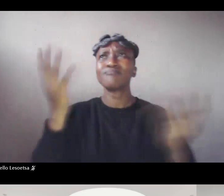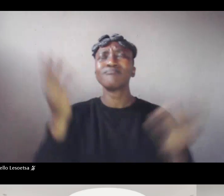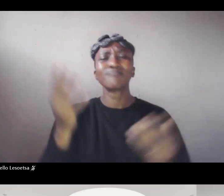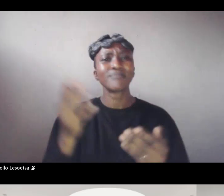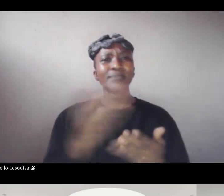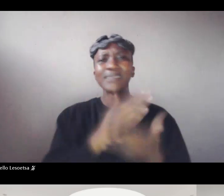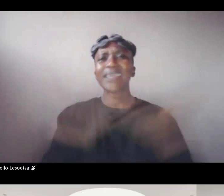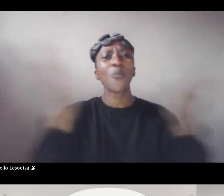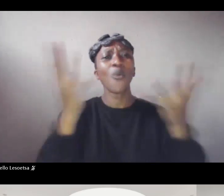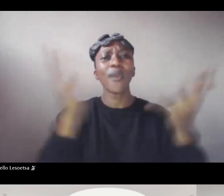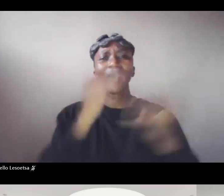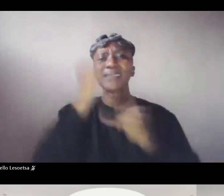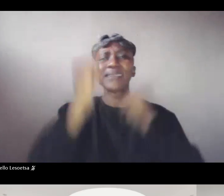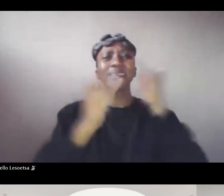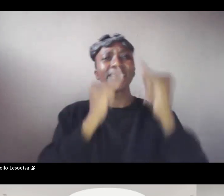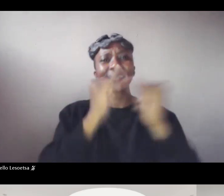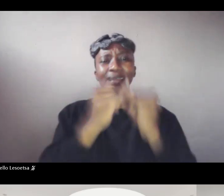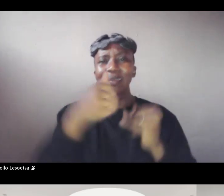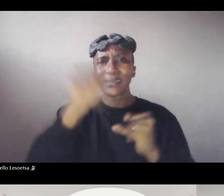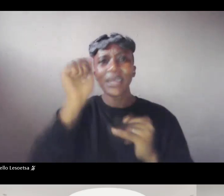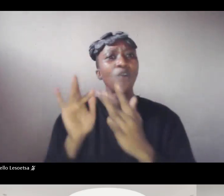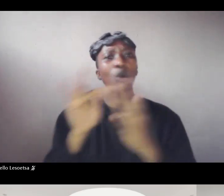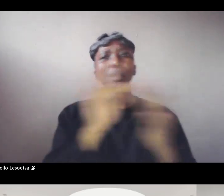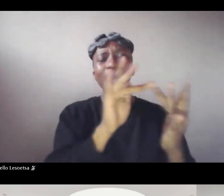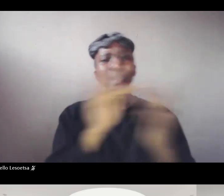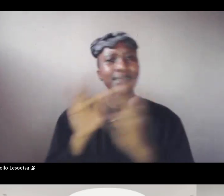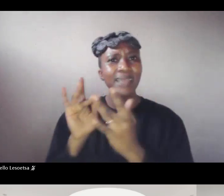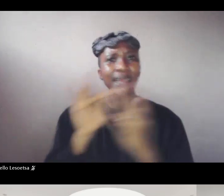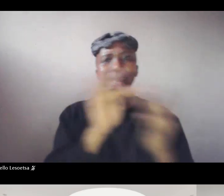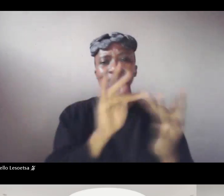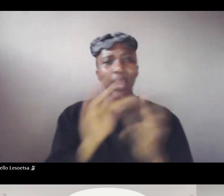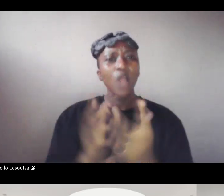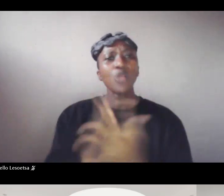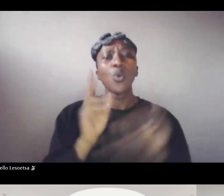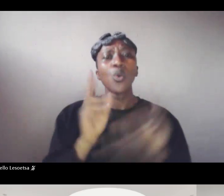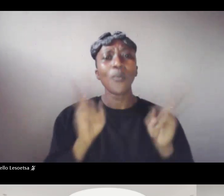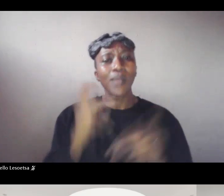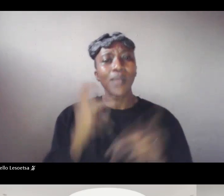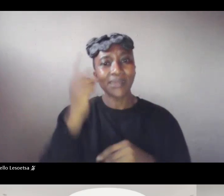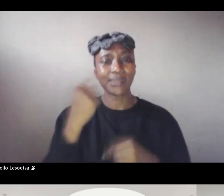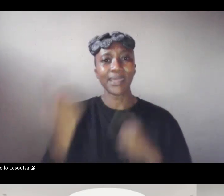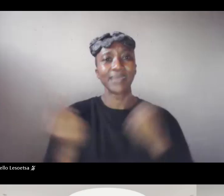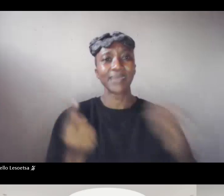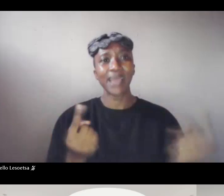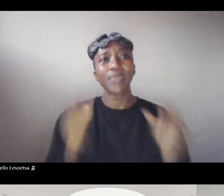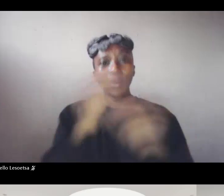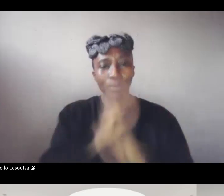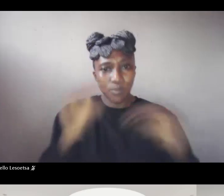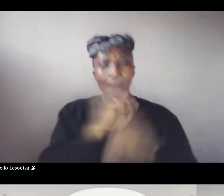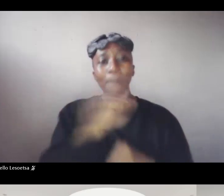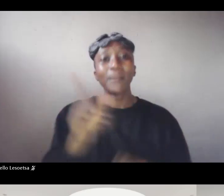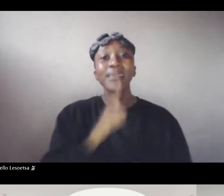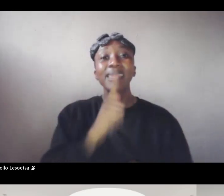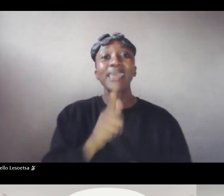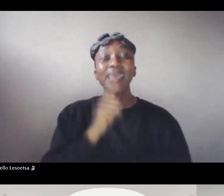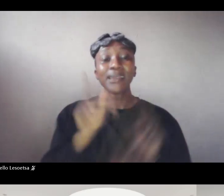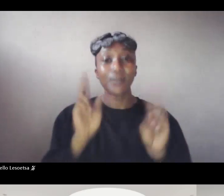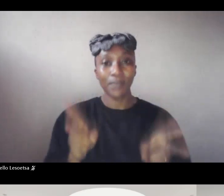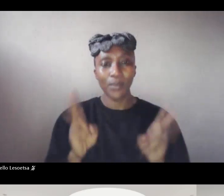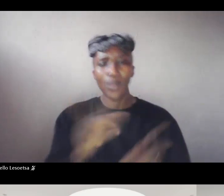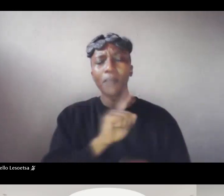the two people who could not understand each other, but they are hearing people, but because of the